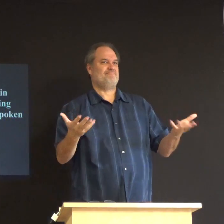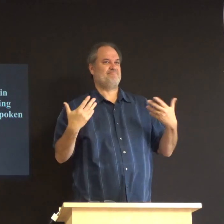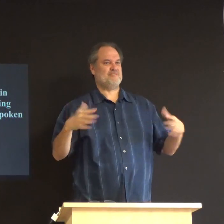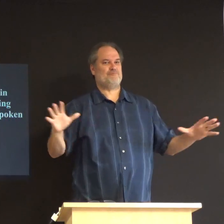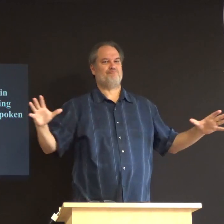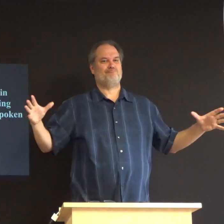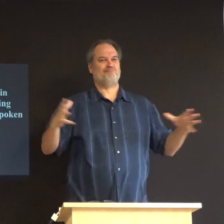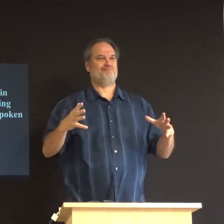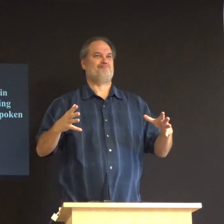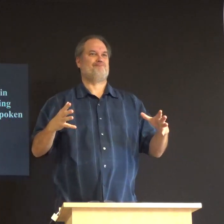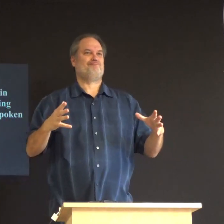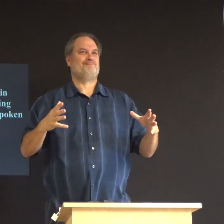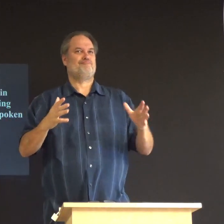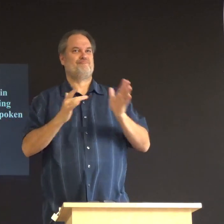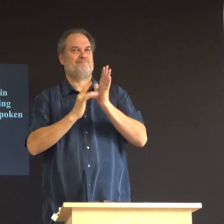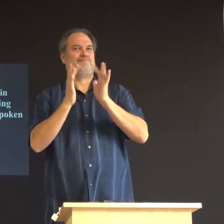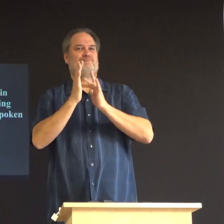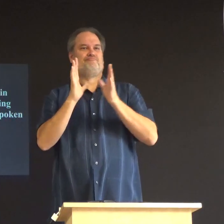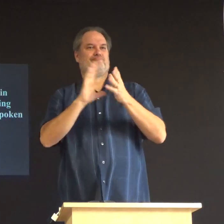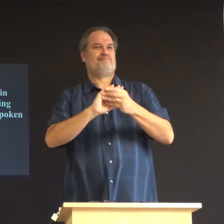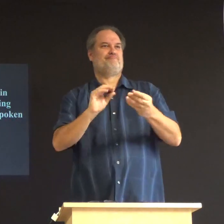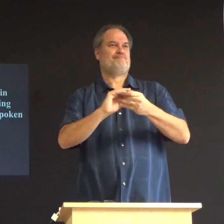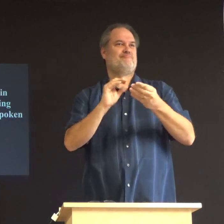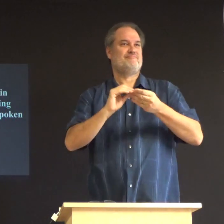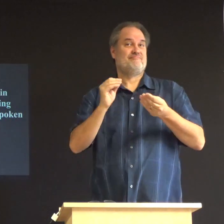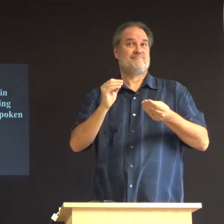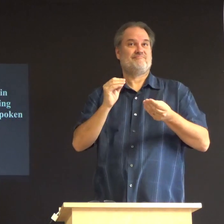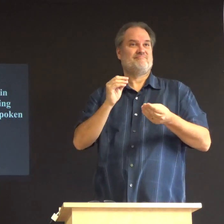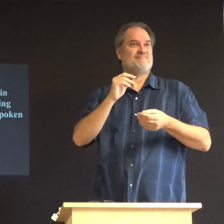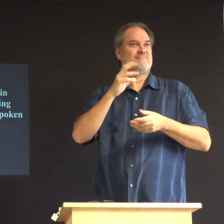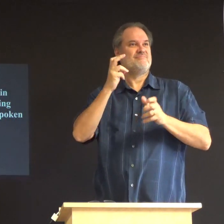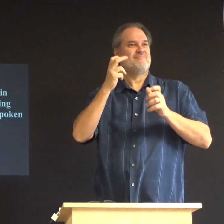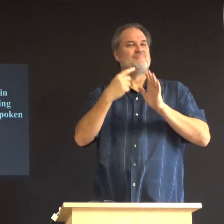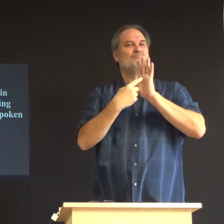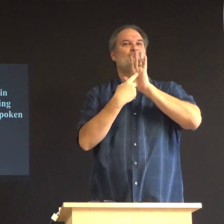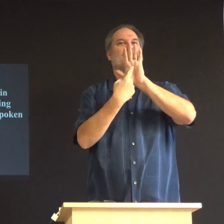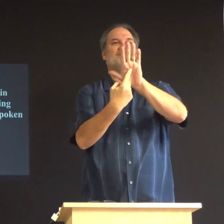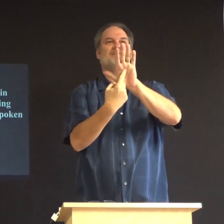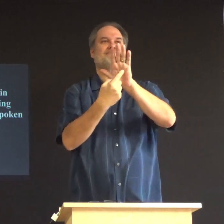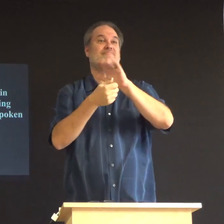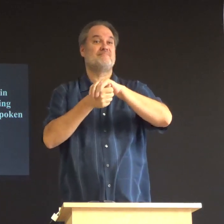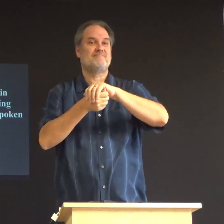the Gentiles. The Gentiles are the ones that Jesus was talking about, you and me.